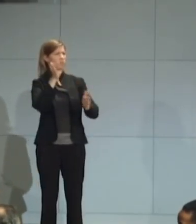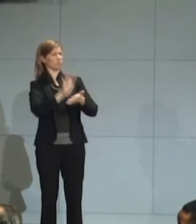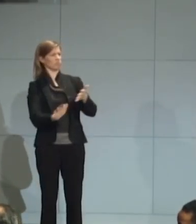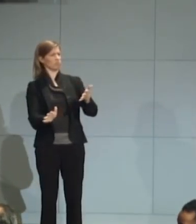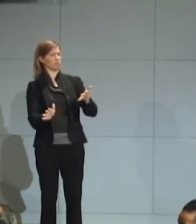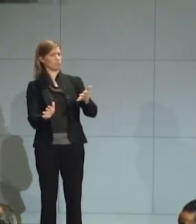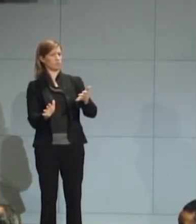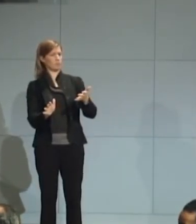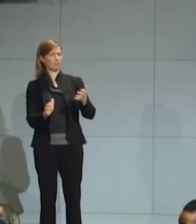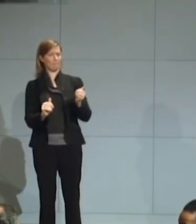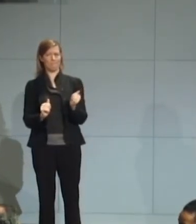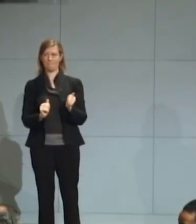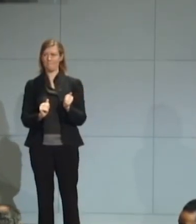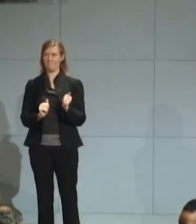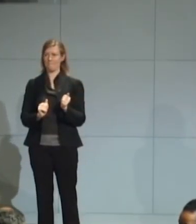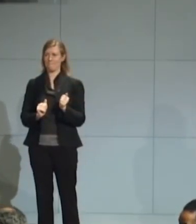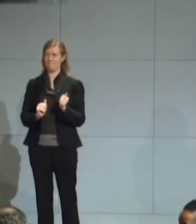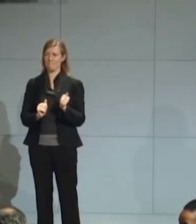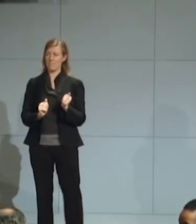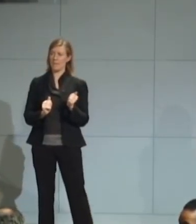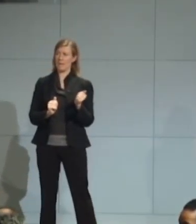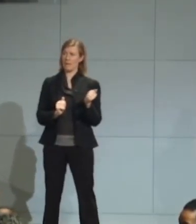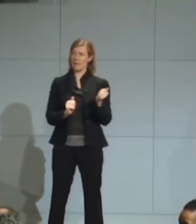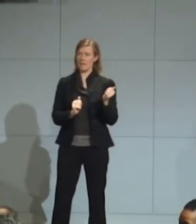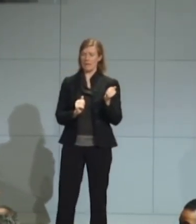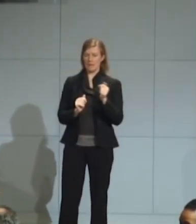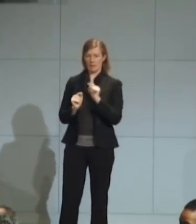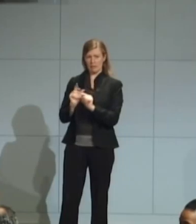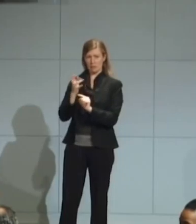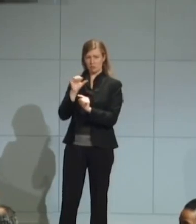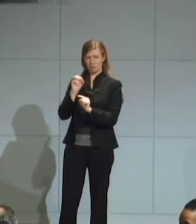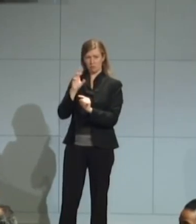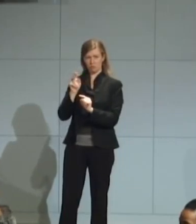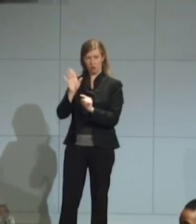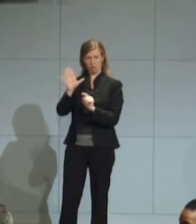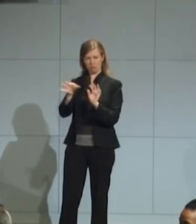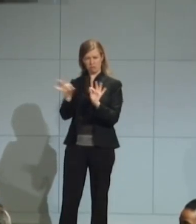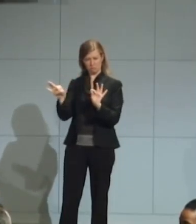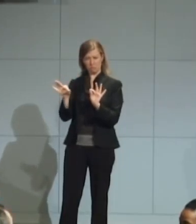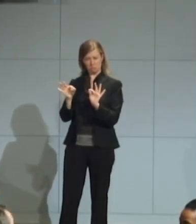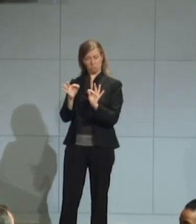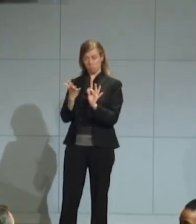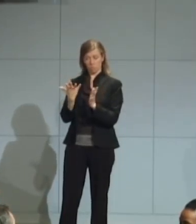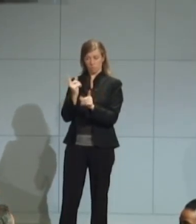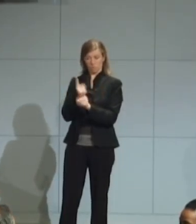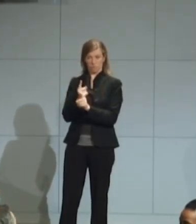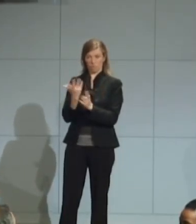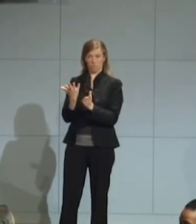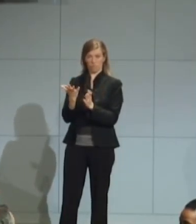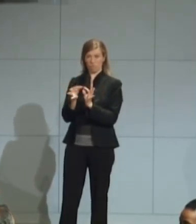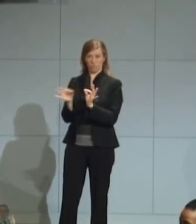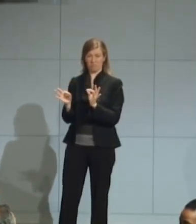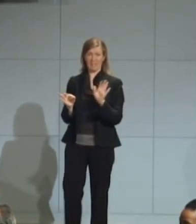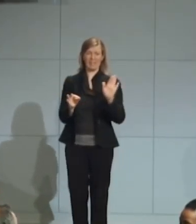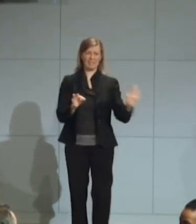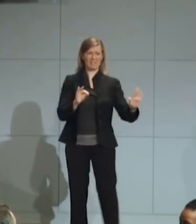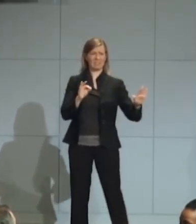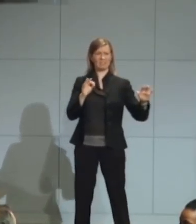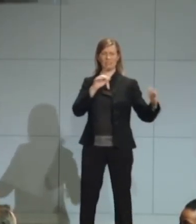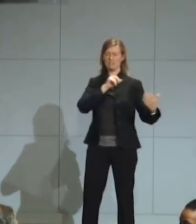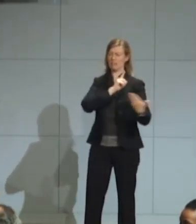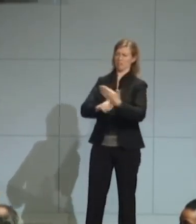who fashions himself to be some type of conservative blogger online, but actually he makes his money in his